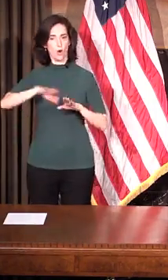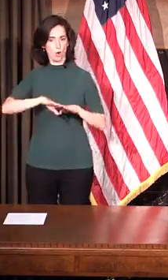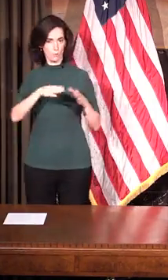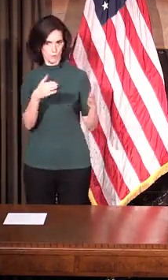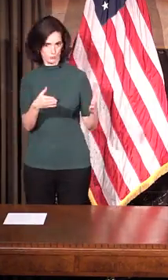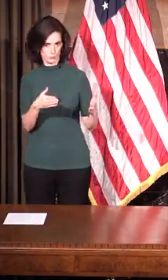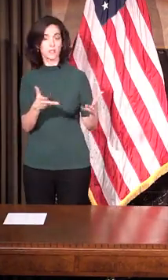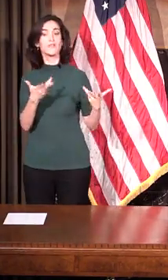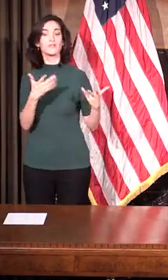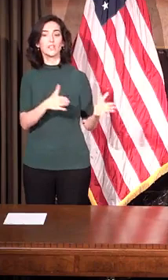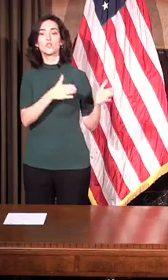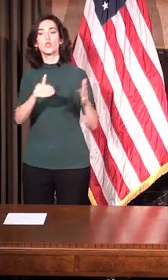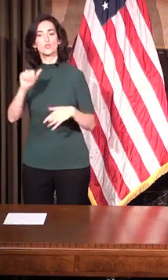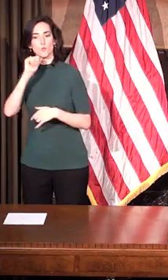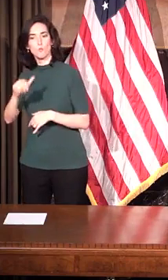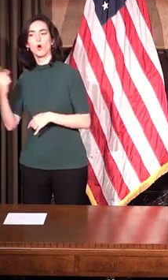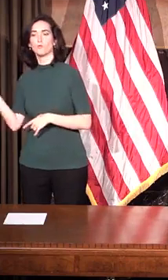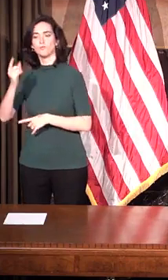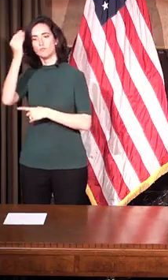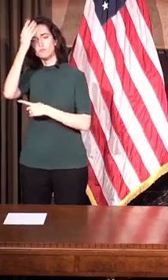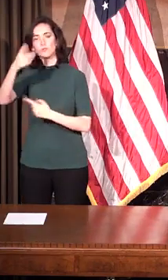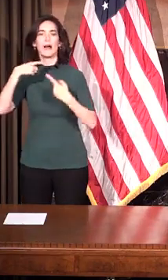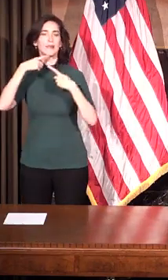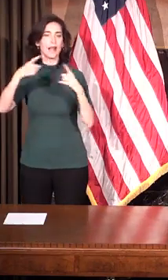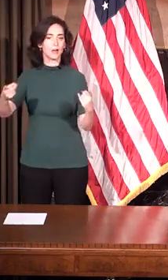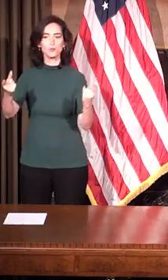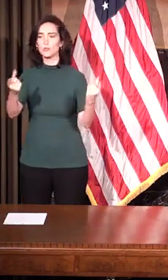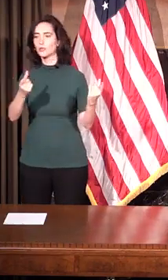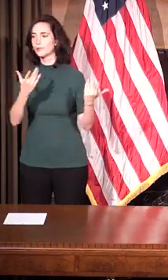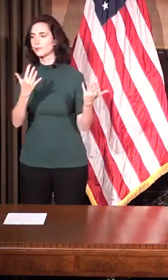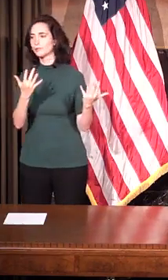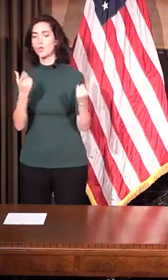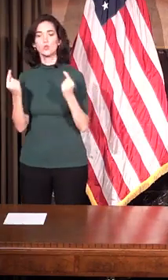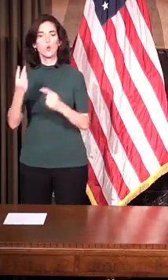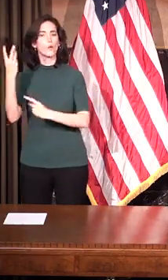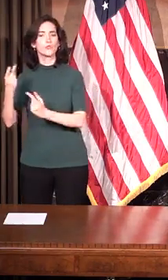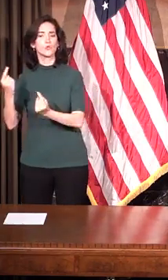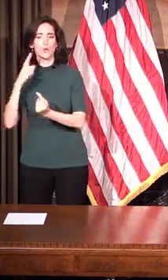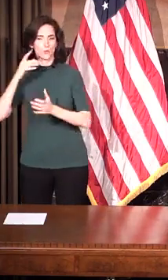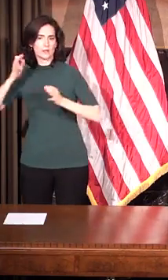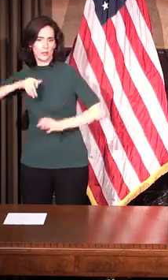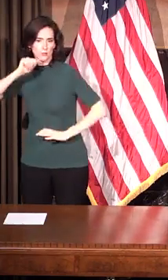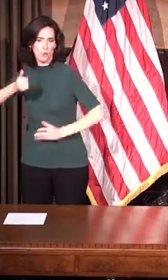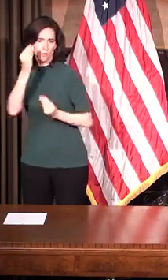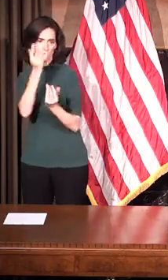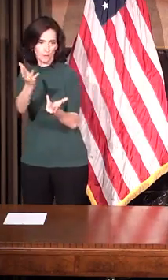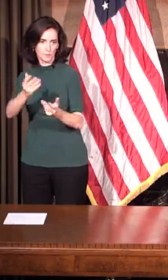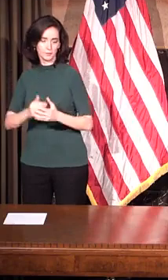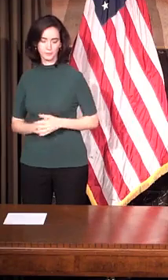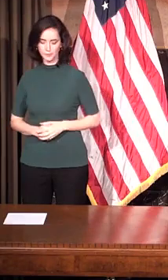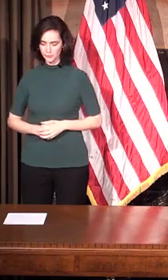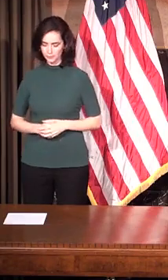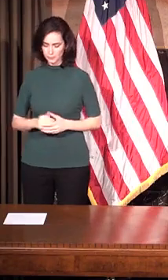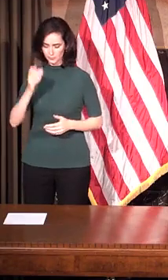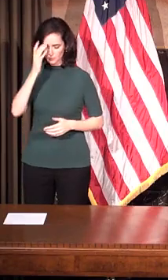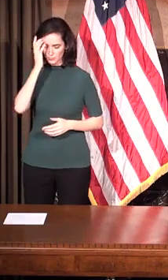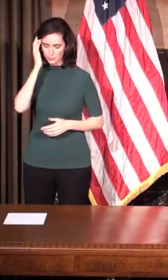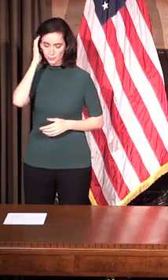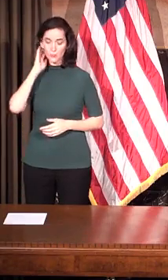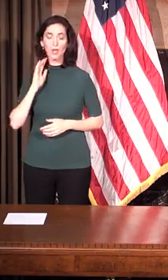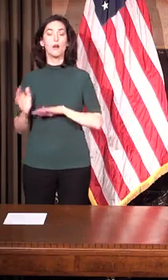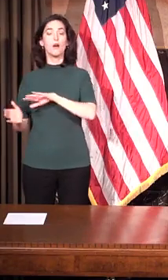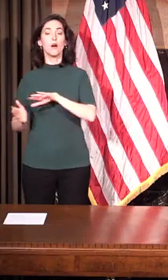will have an announcement about what can be expected on Wednesday. On the topic of